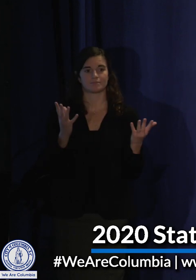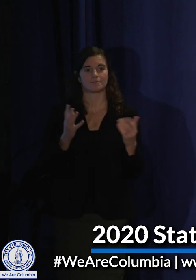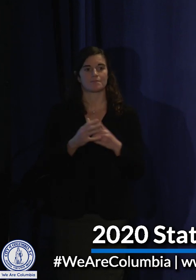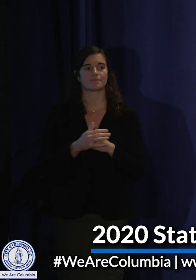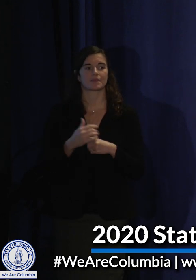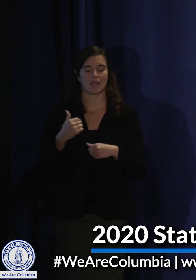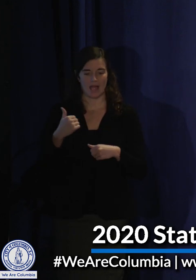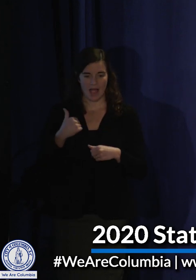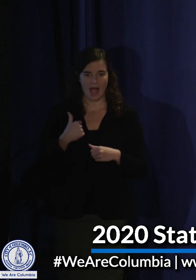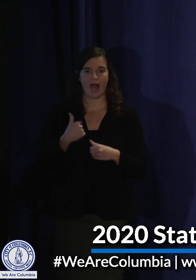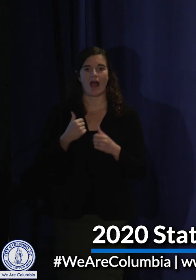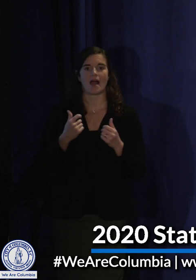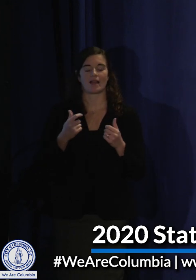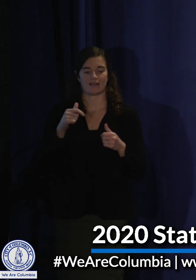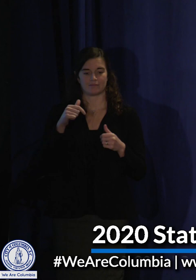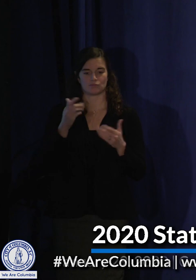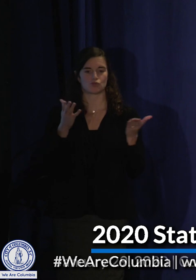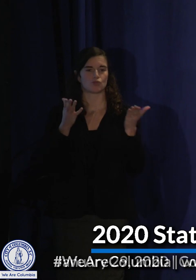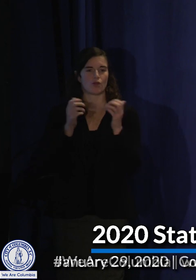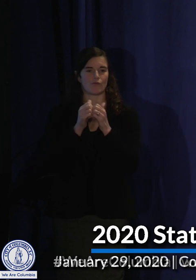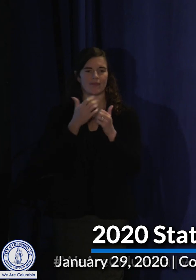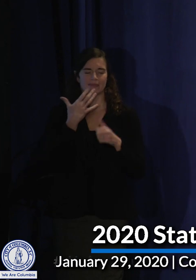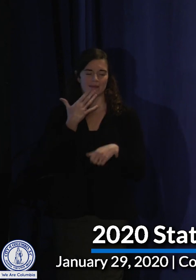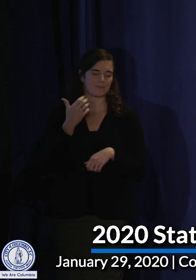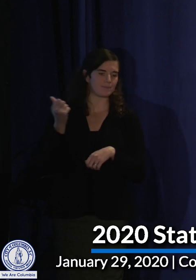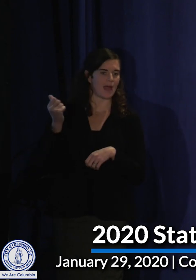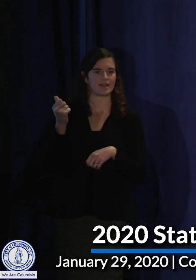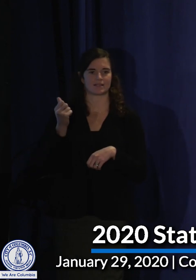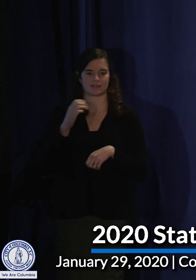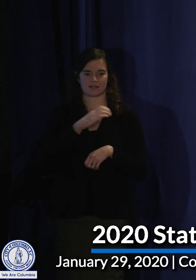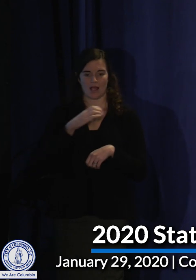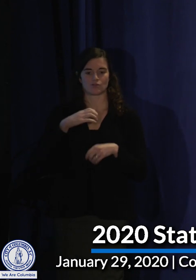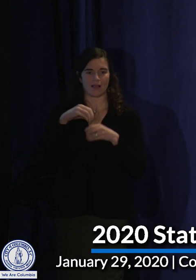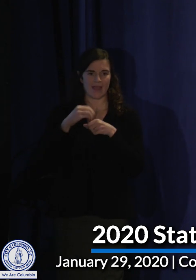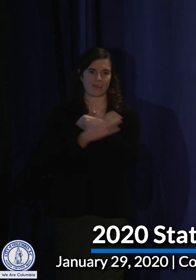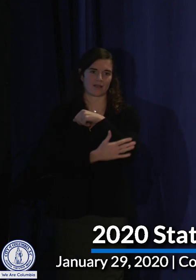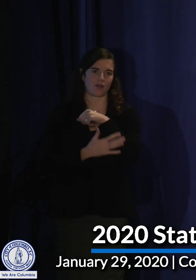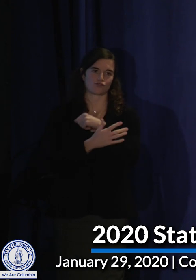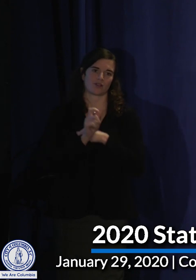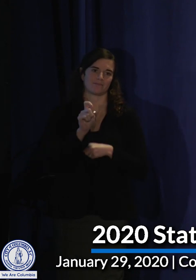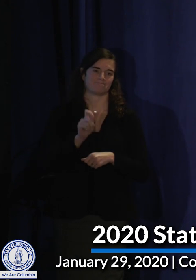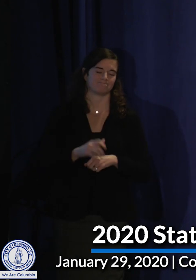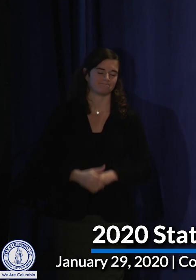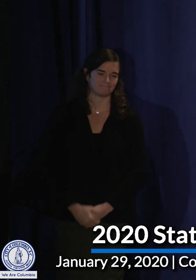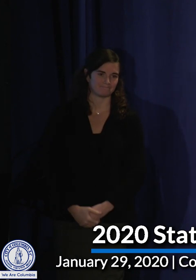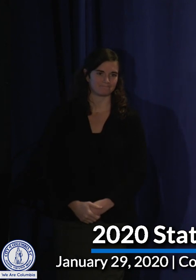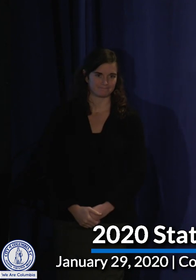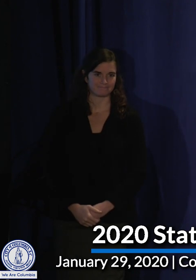have the pleasure of serving with the very best city council in this country.